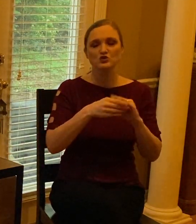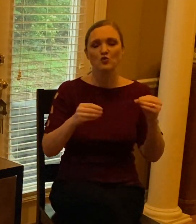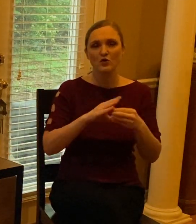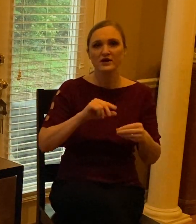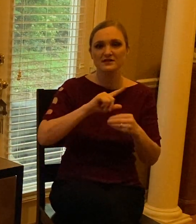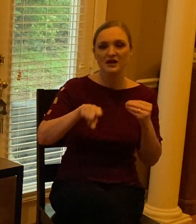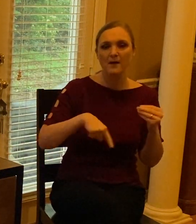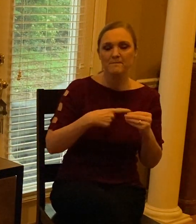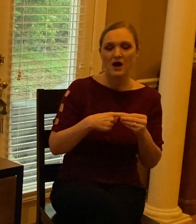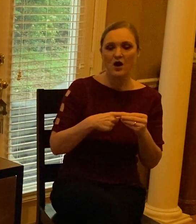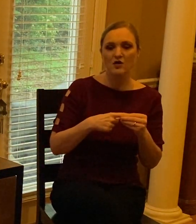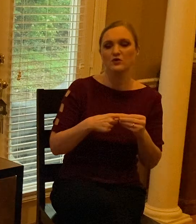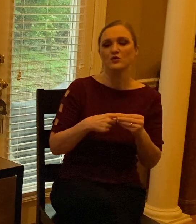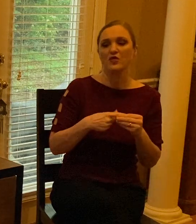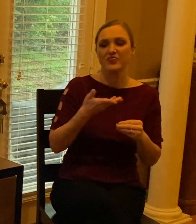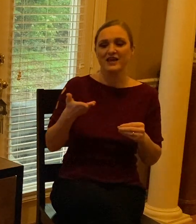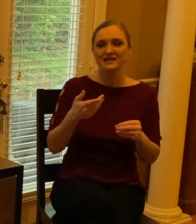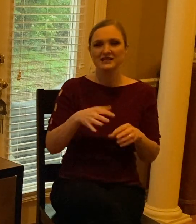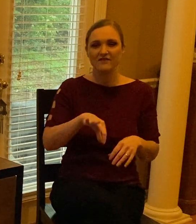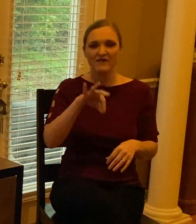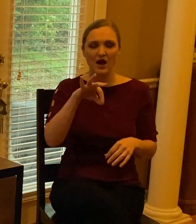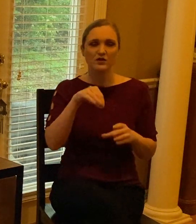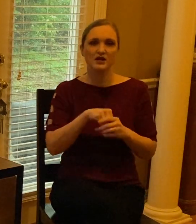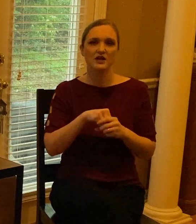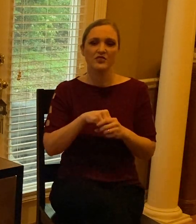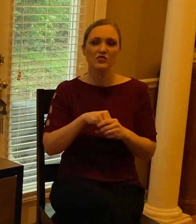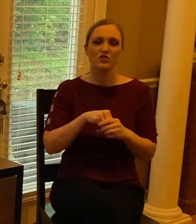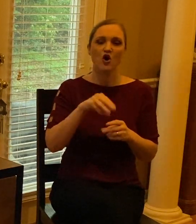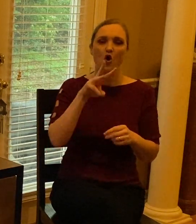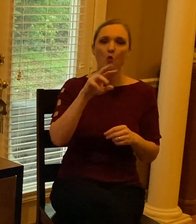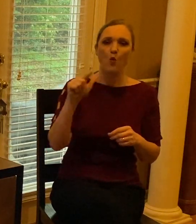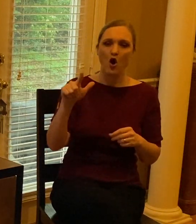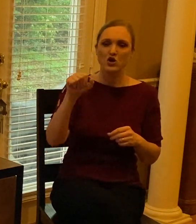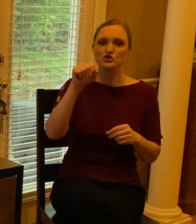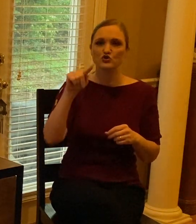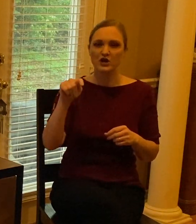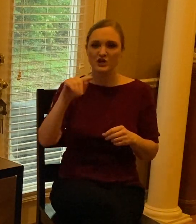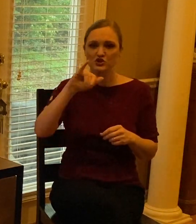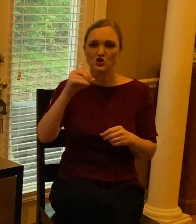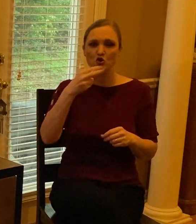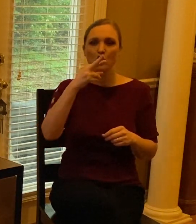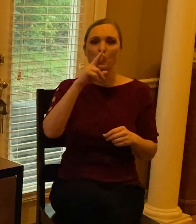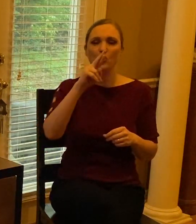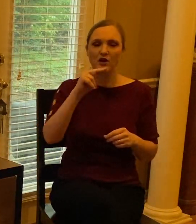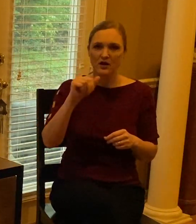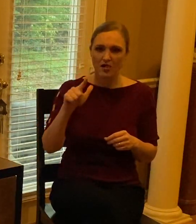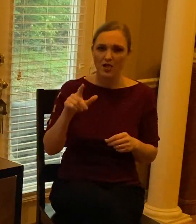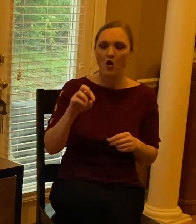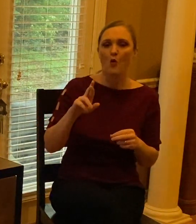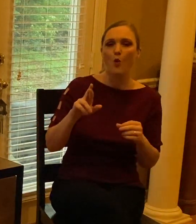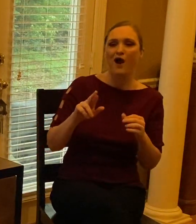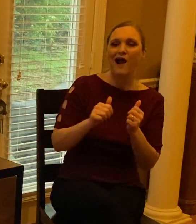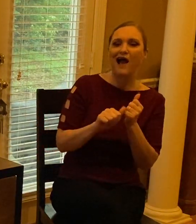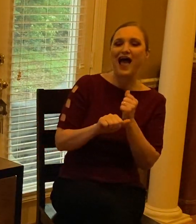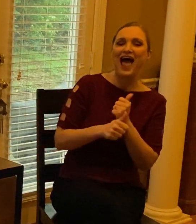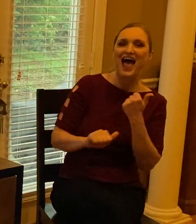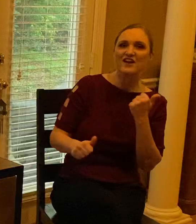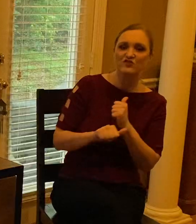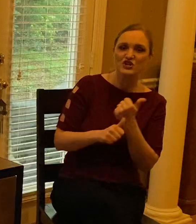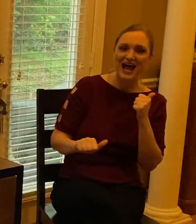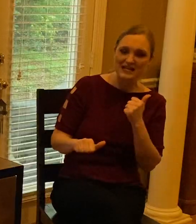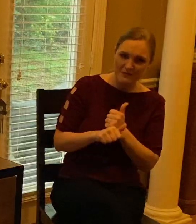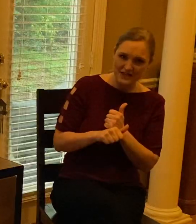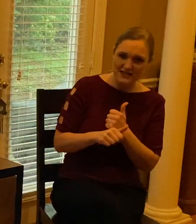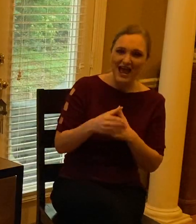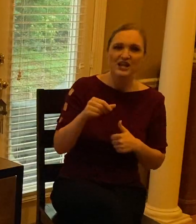Wall Street Journal, or on old Burma Shave advertisements. And you'll begin to get a little hint of the